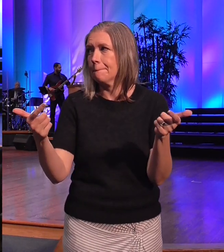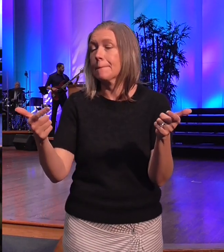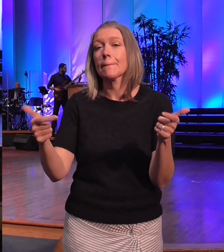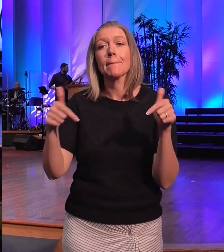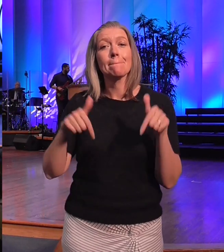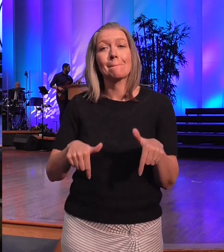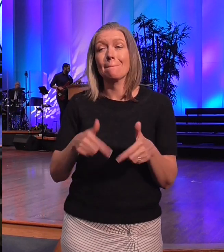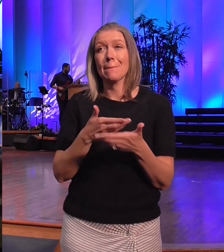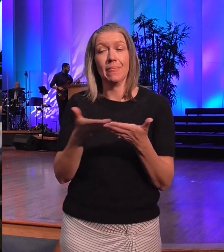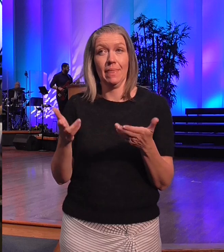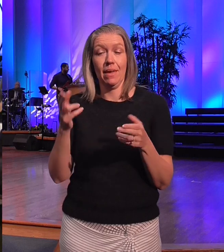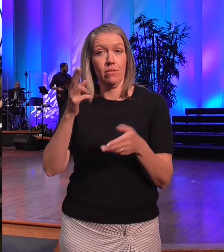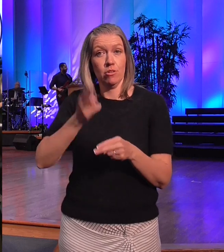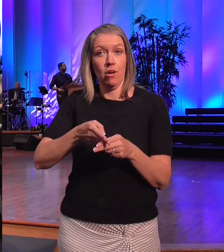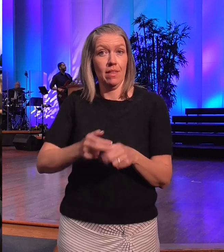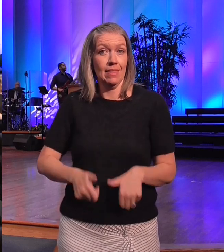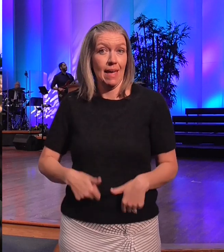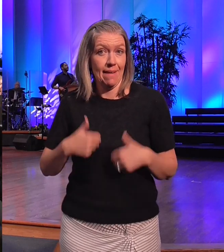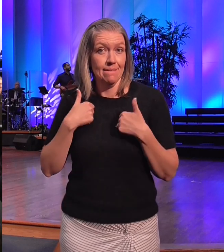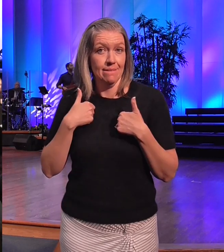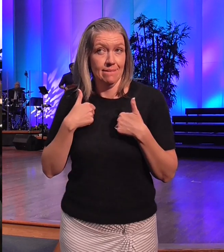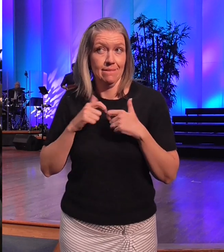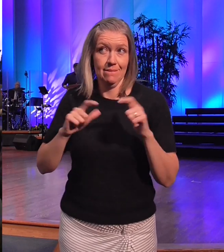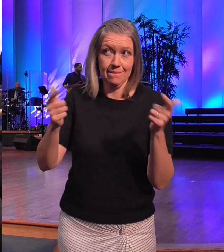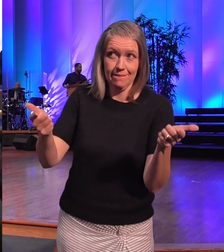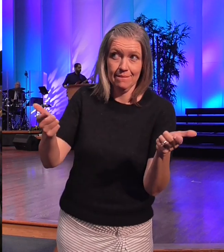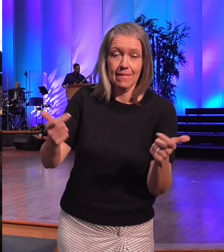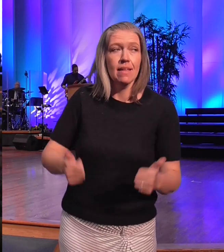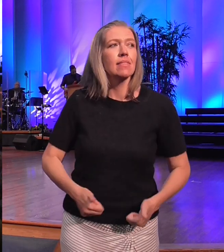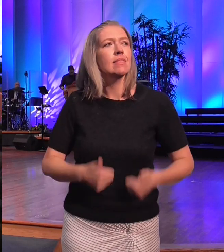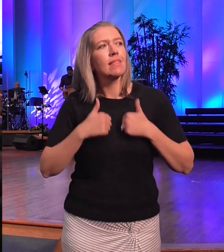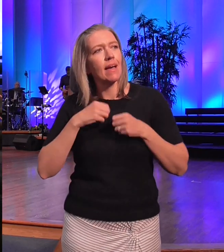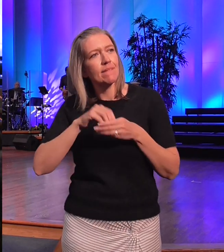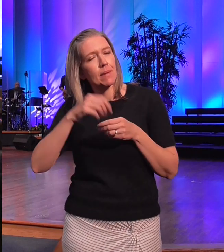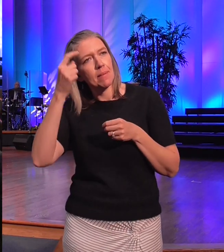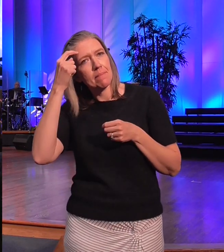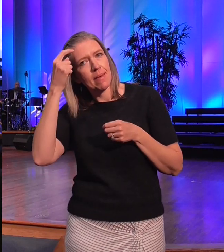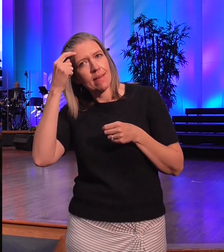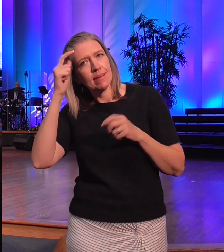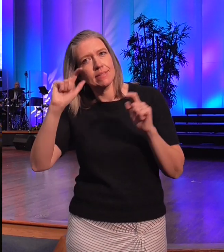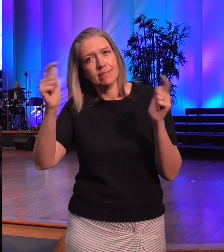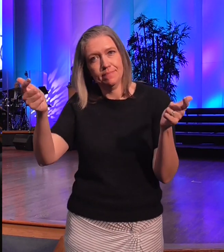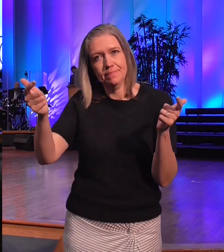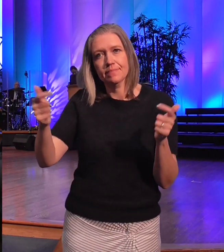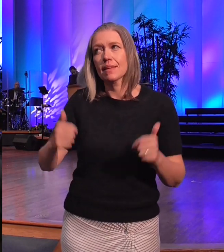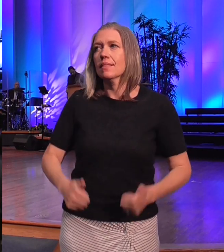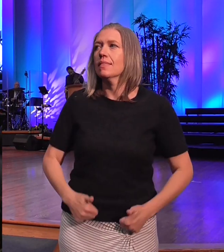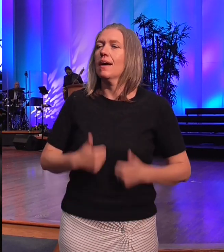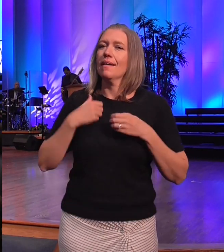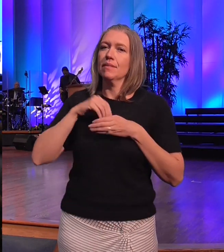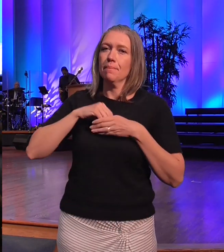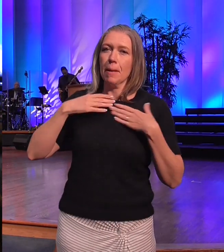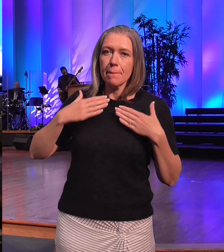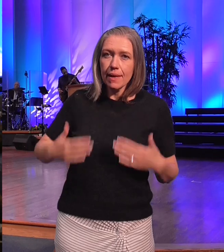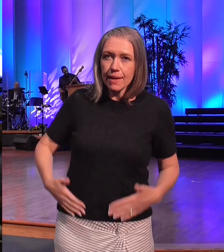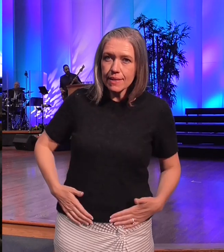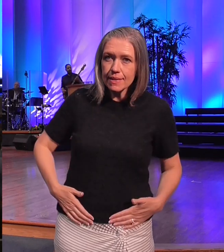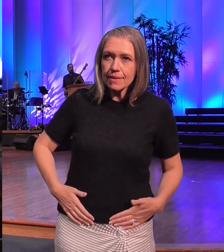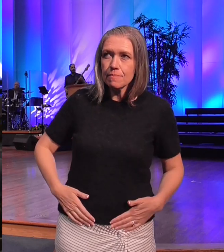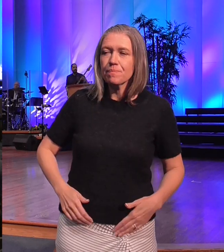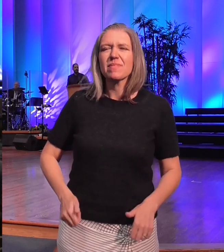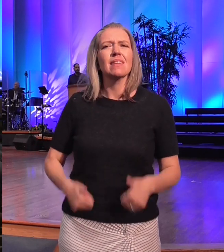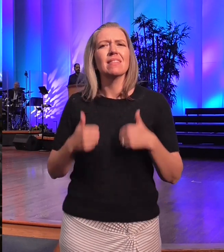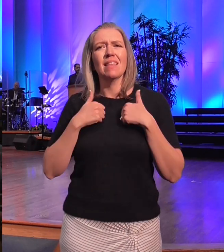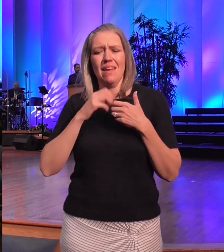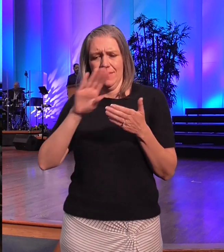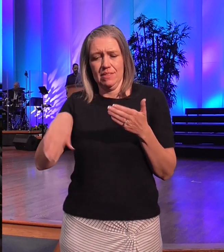It is this thing called life. Life is in my mind. Life is in my body. Life is all